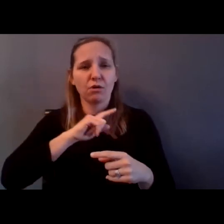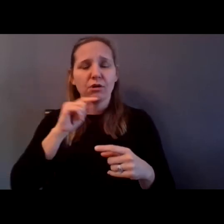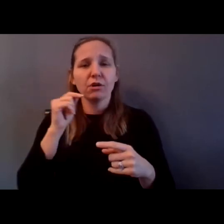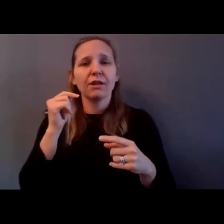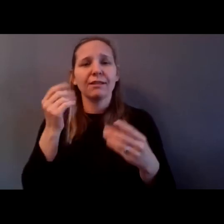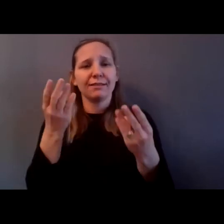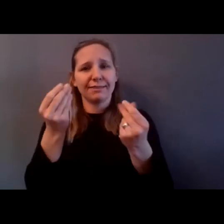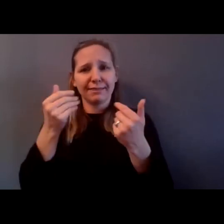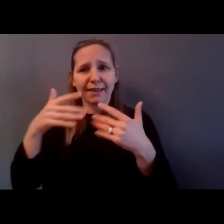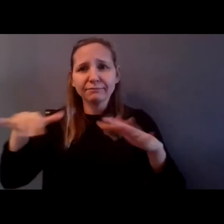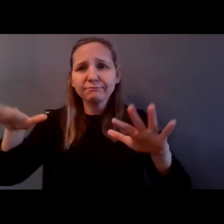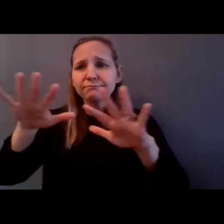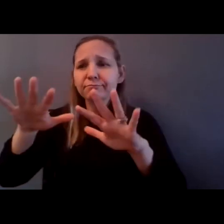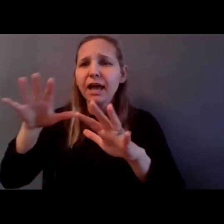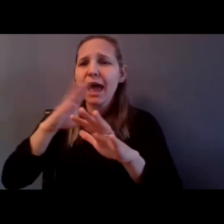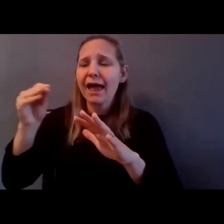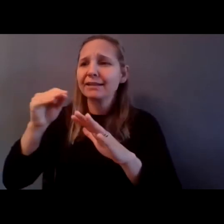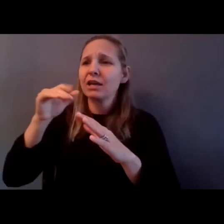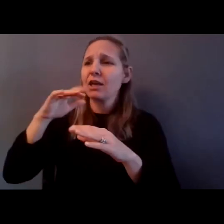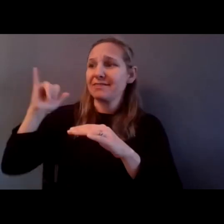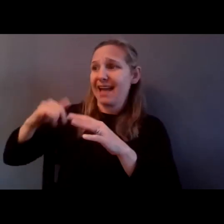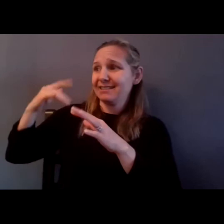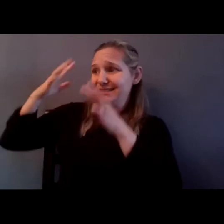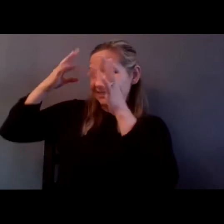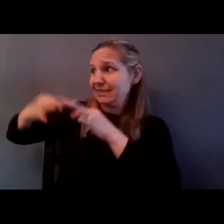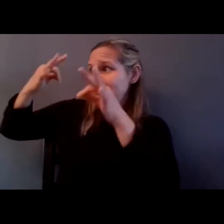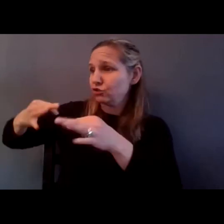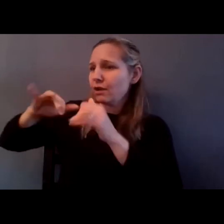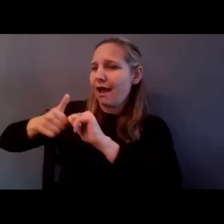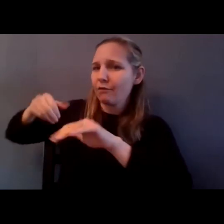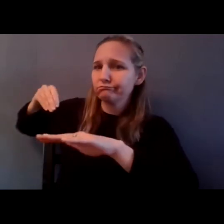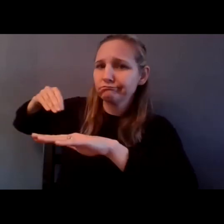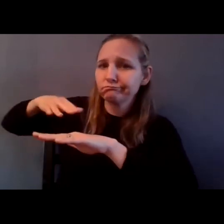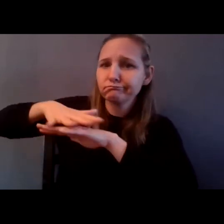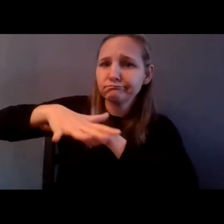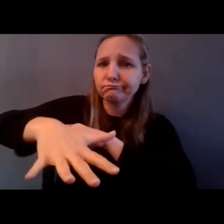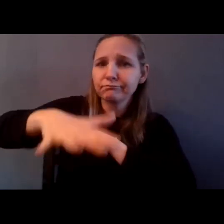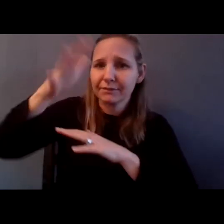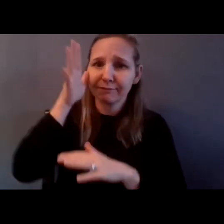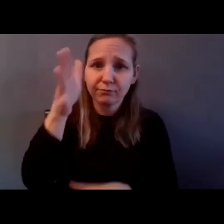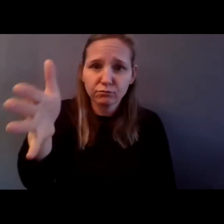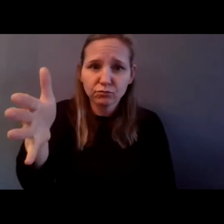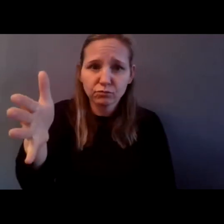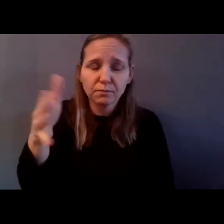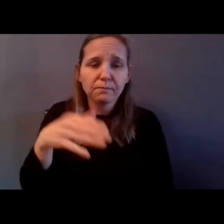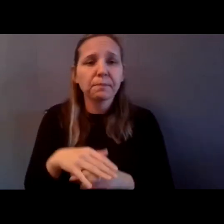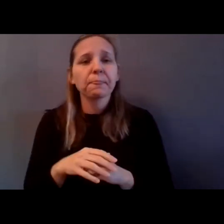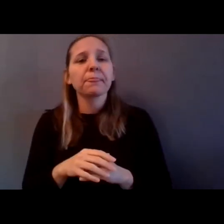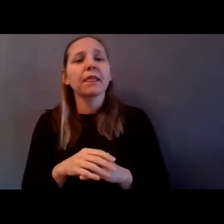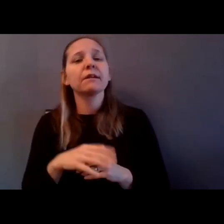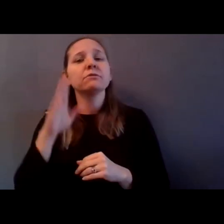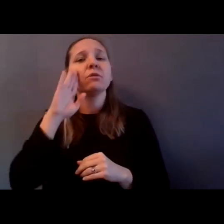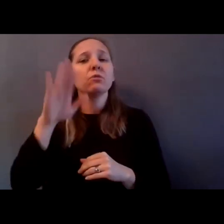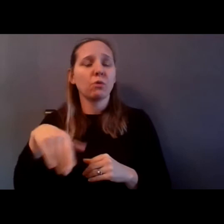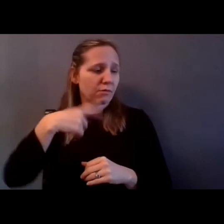our decision making across time, and how essentially our reality as a city